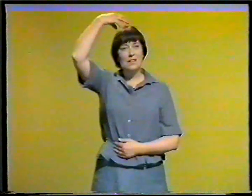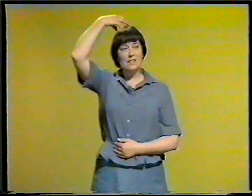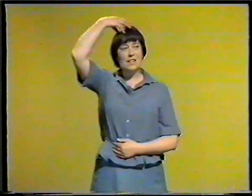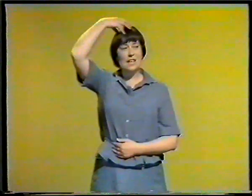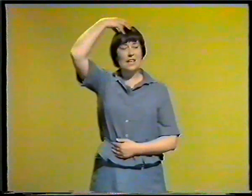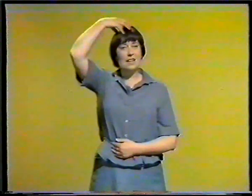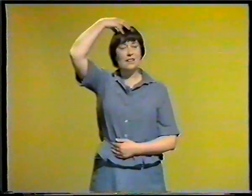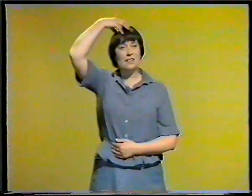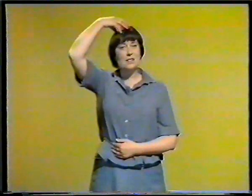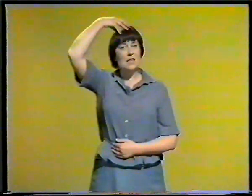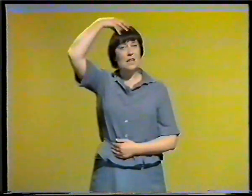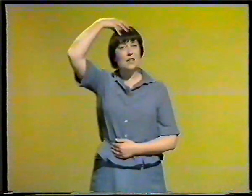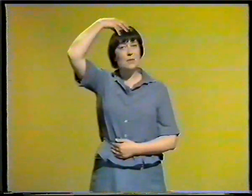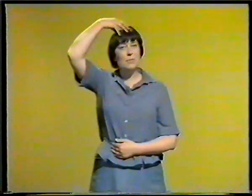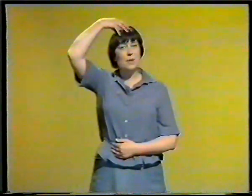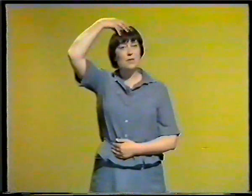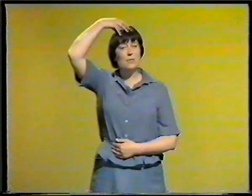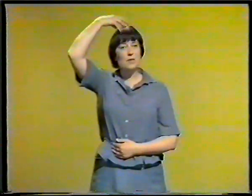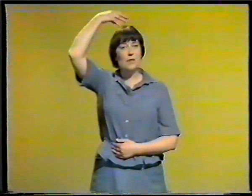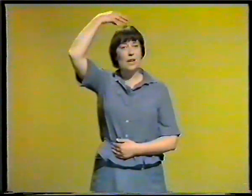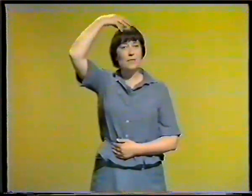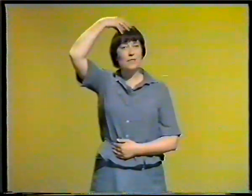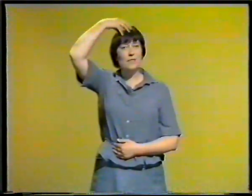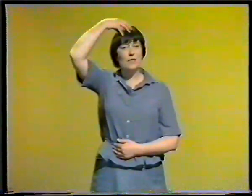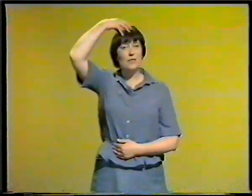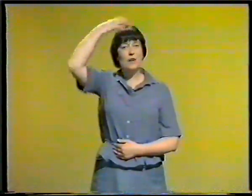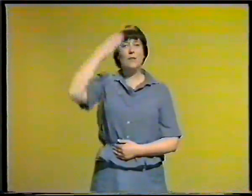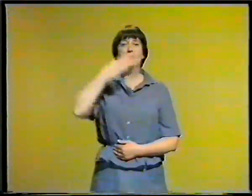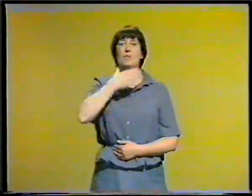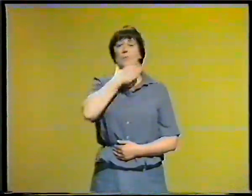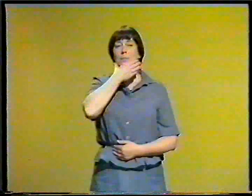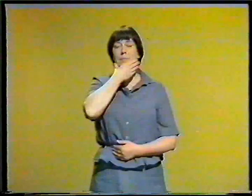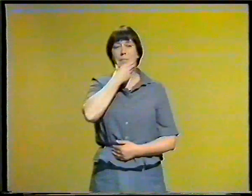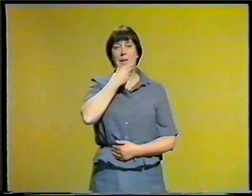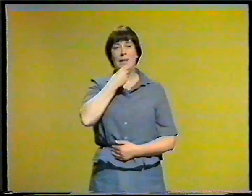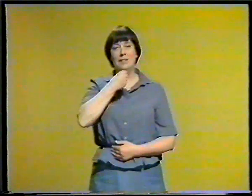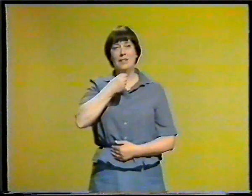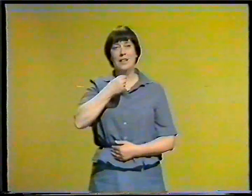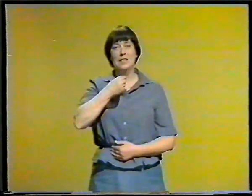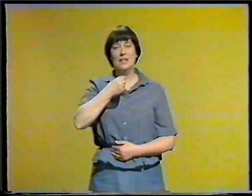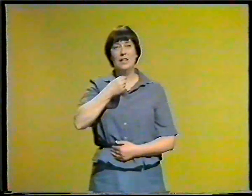A king. It's the person with a crown. The crowned man. That's the king.